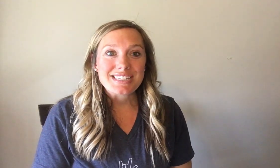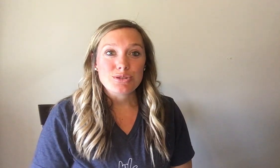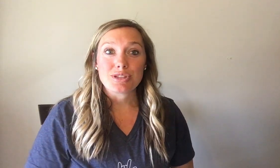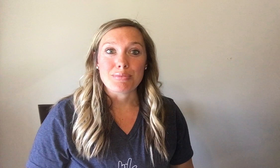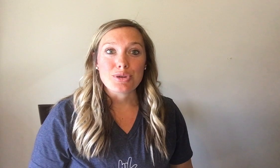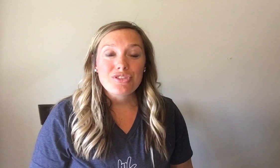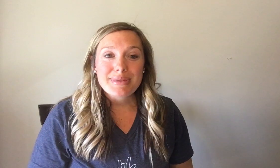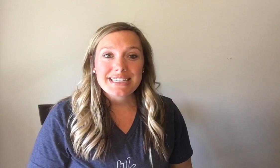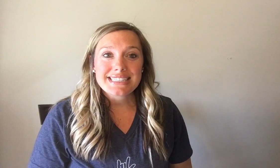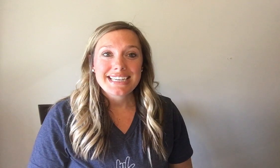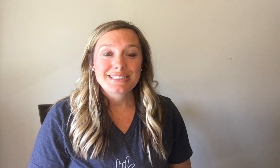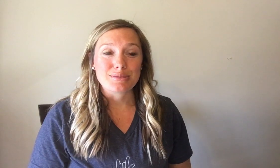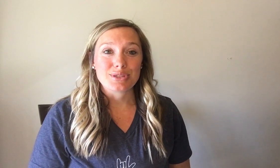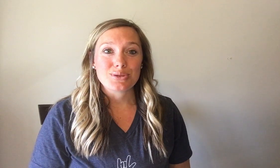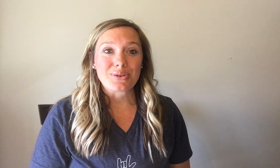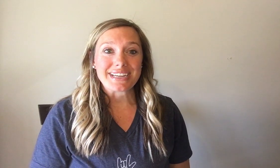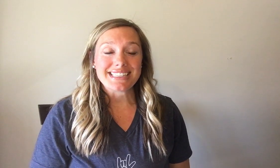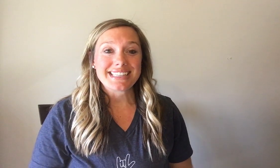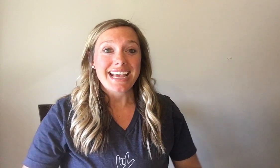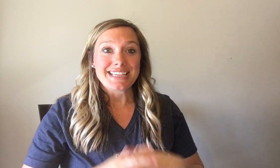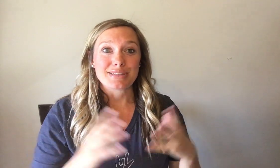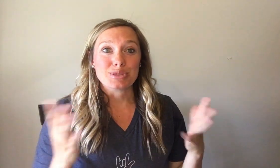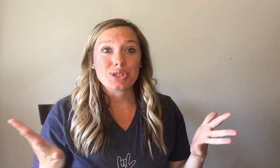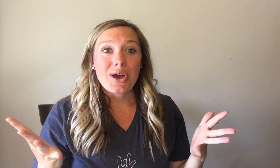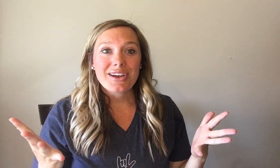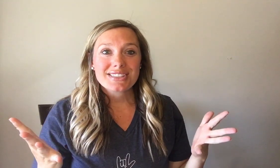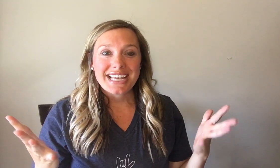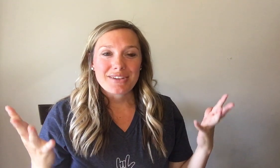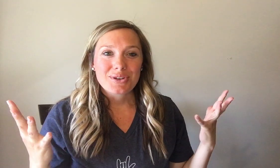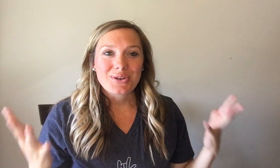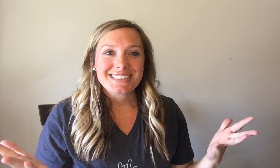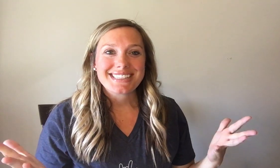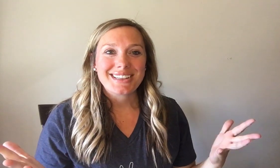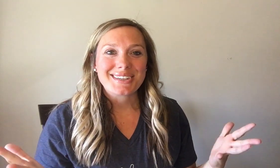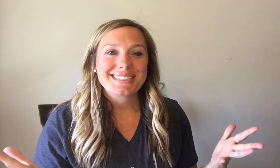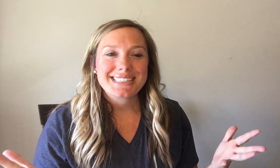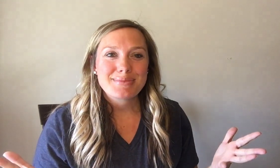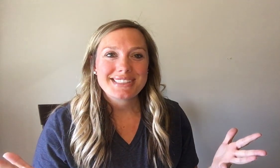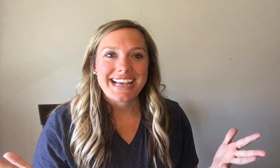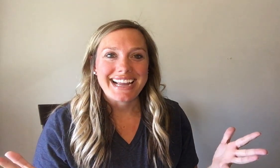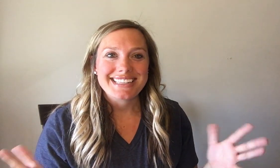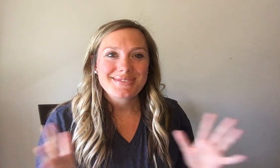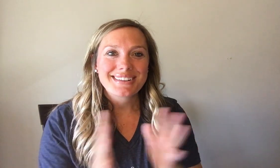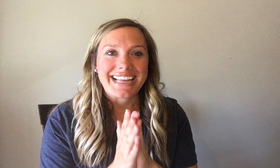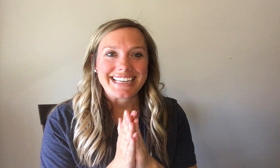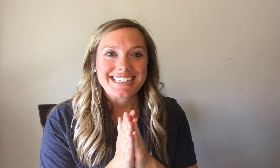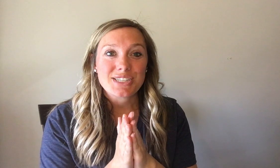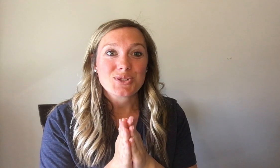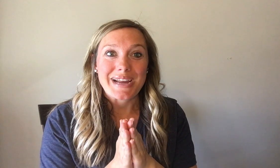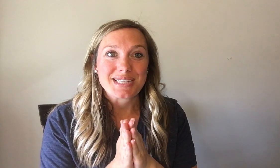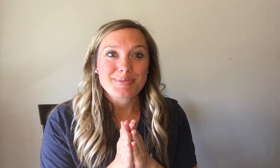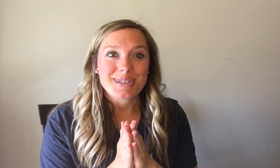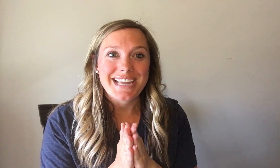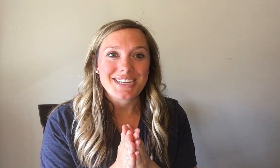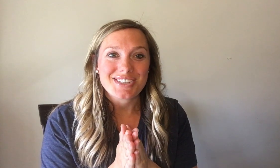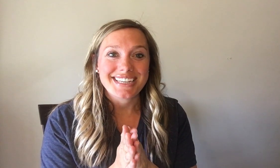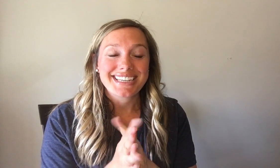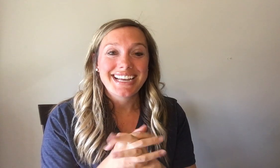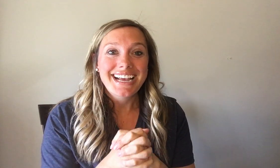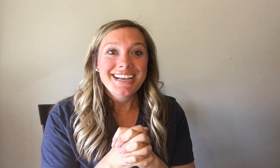to do some movement, some stories, some songs, and of course, learn some signs related to transportation.